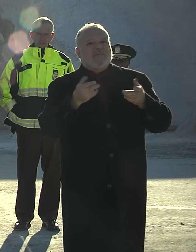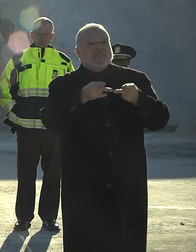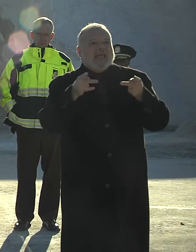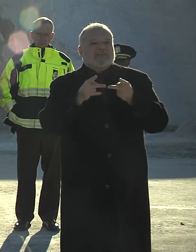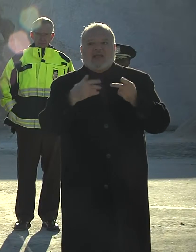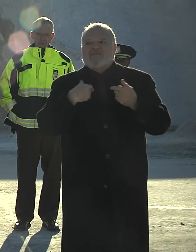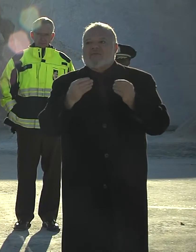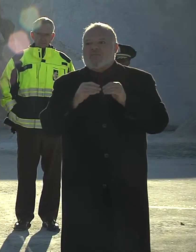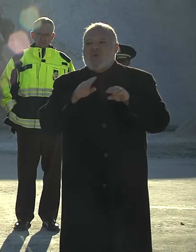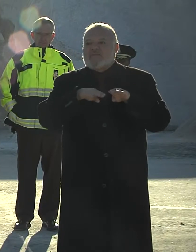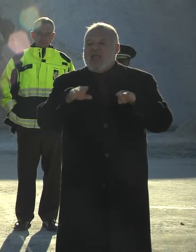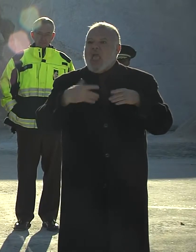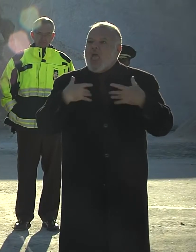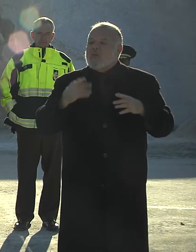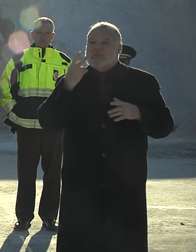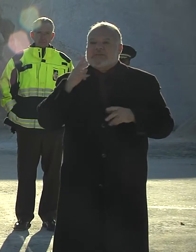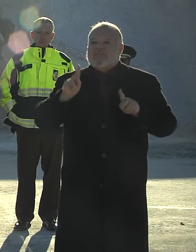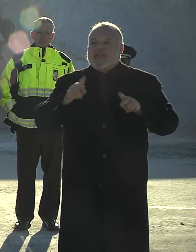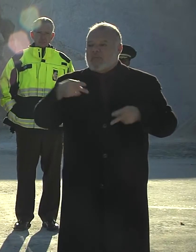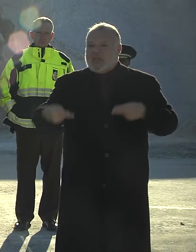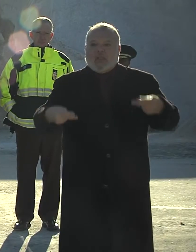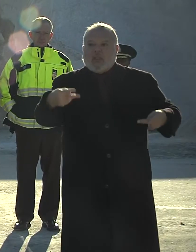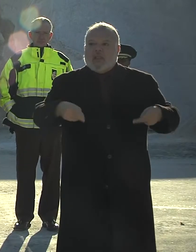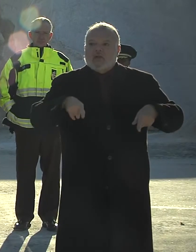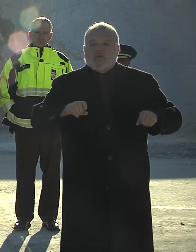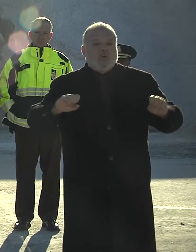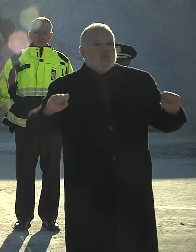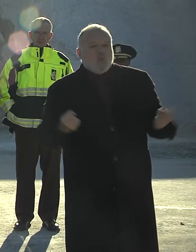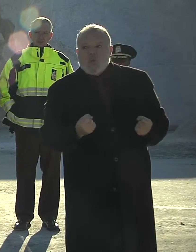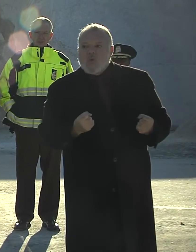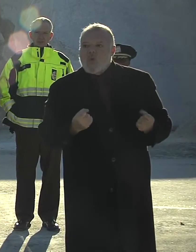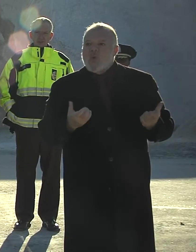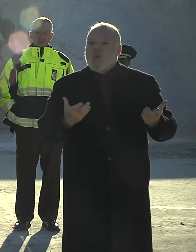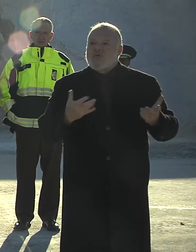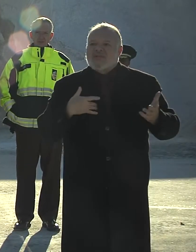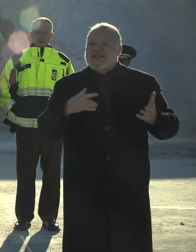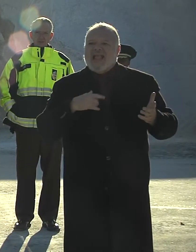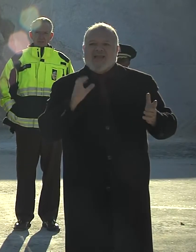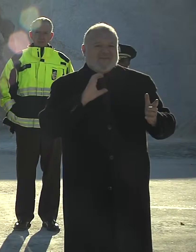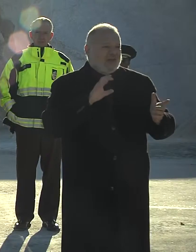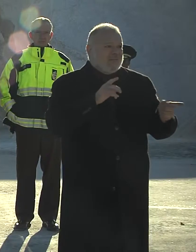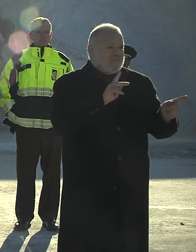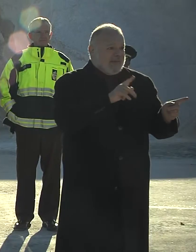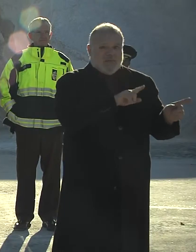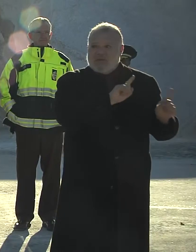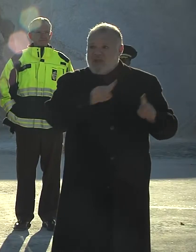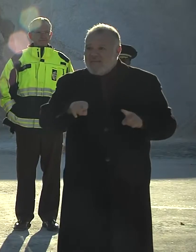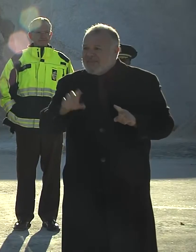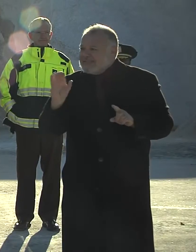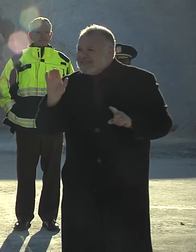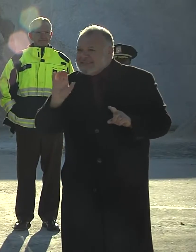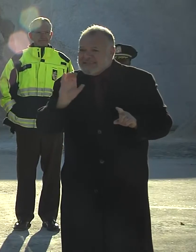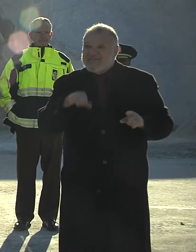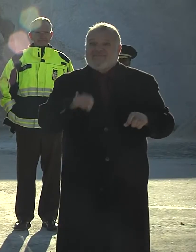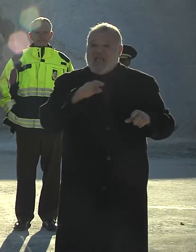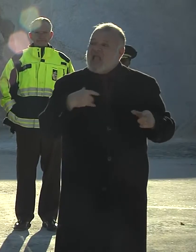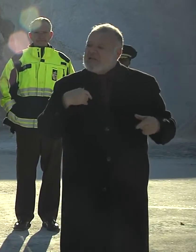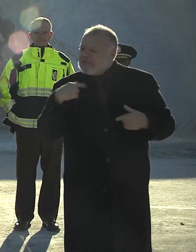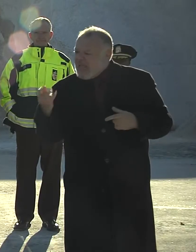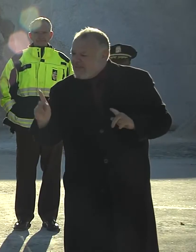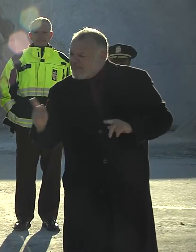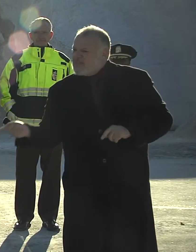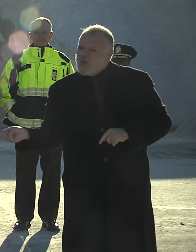brought in from the cold. They will be out during these days and nights, making sure that people come in and are